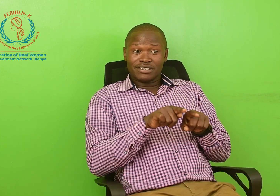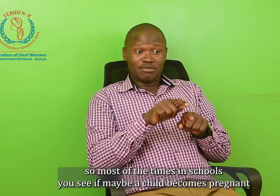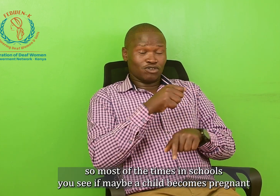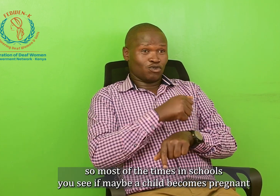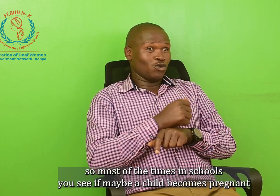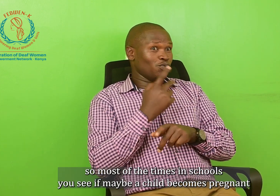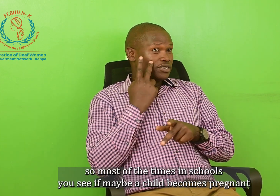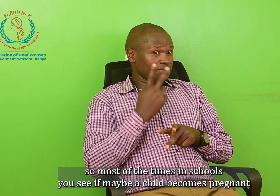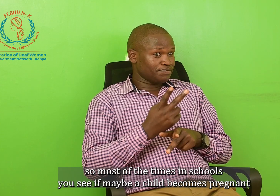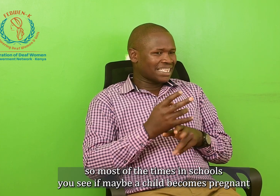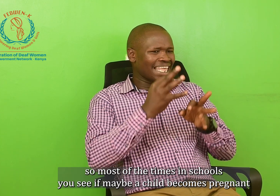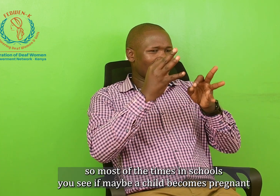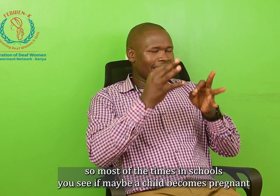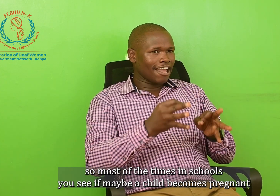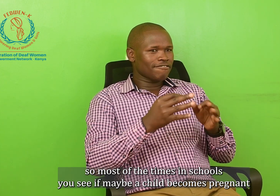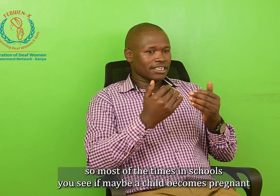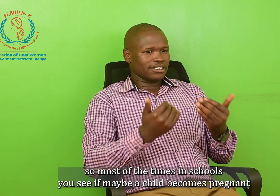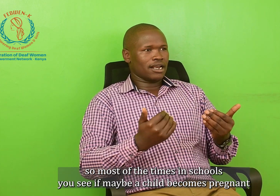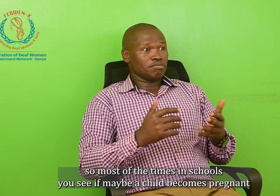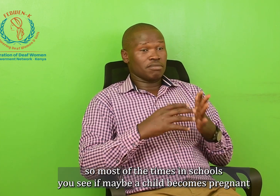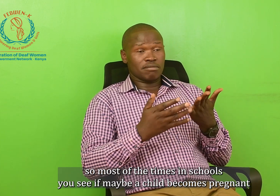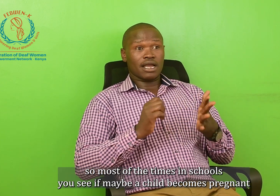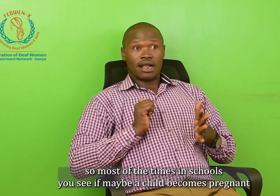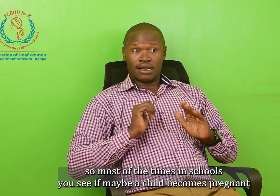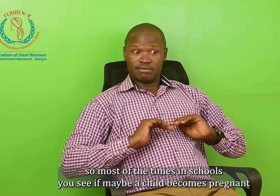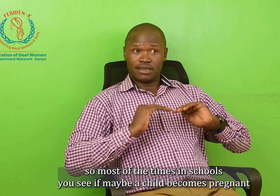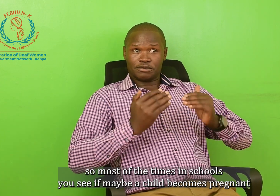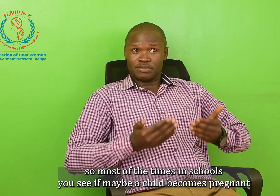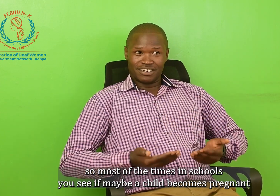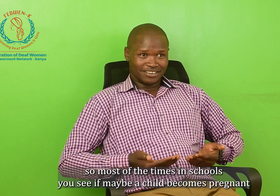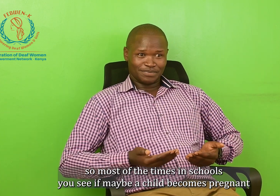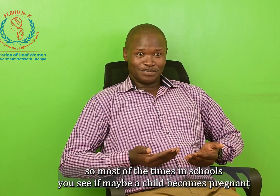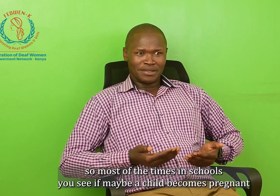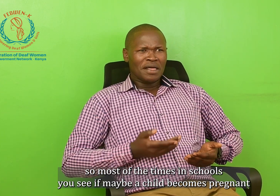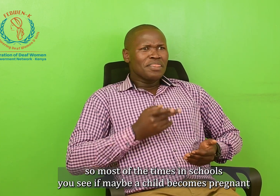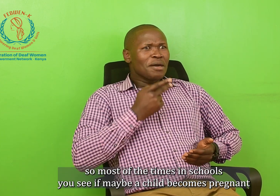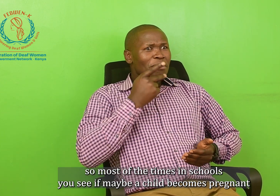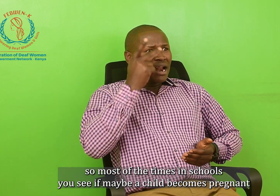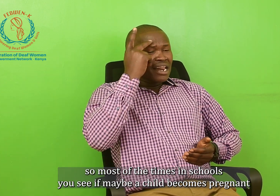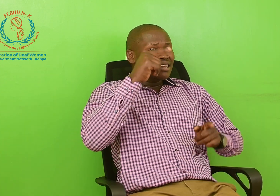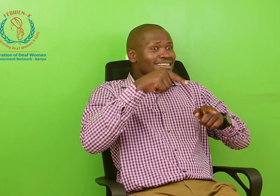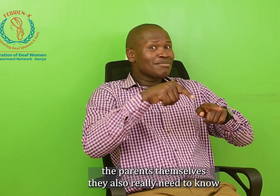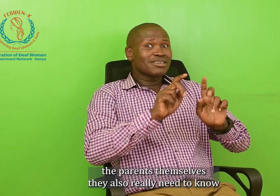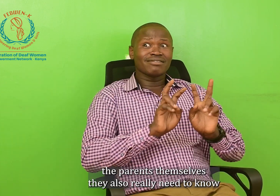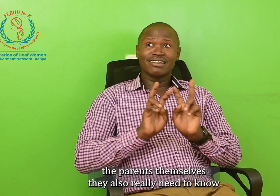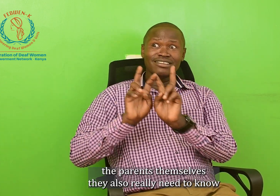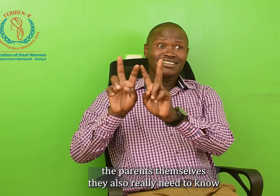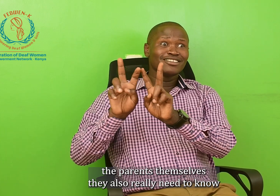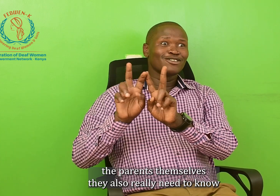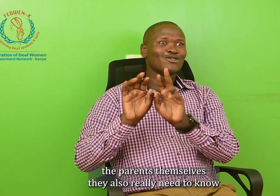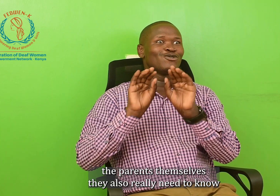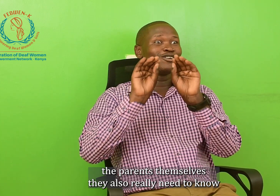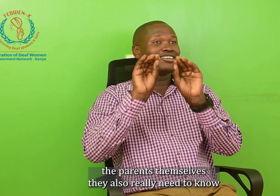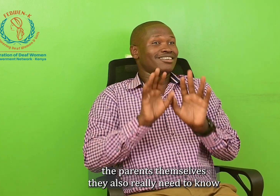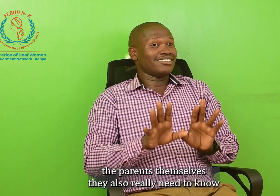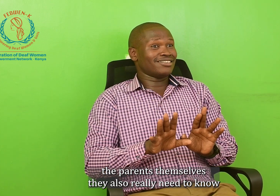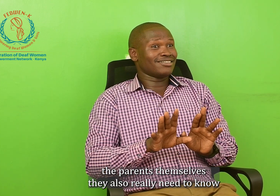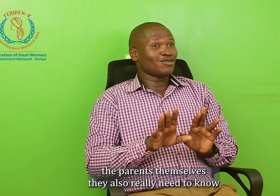so most of the times in schools you see, if maybe a child becomes pregnant, the parents themselves,